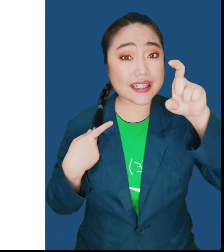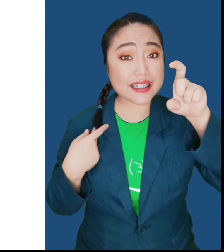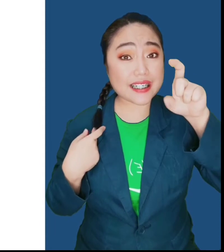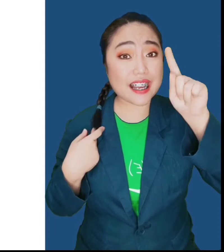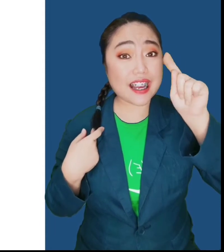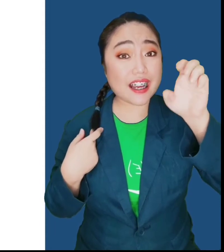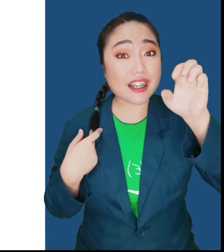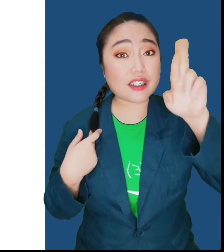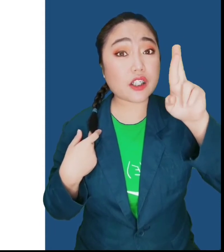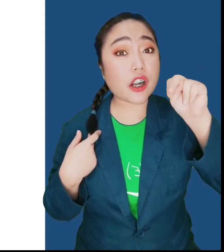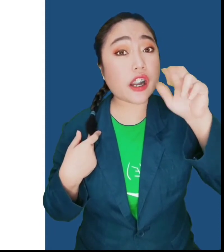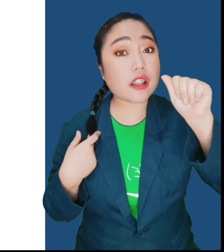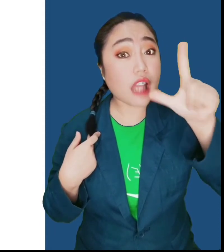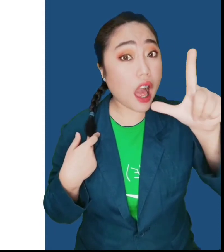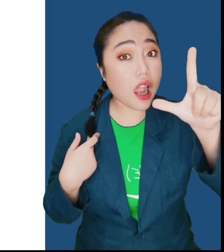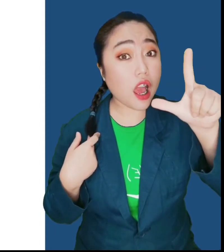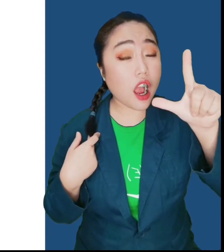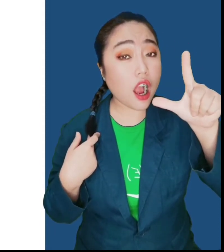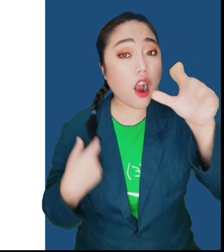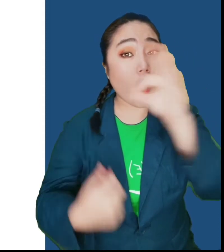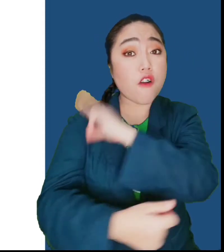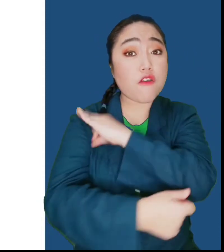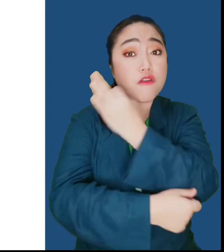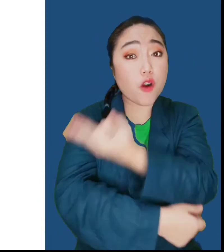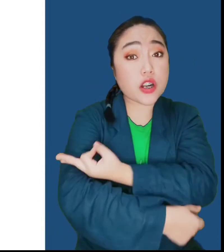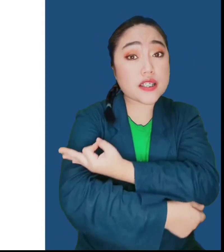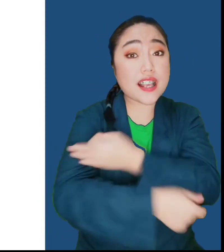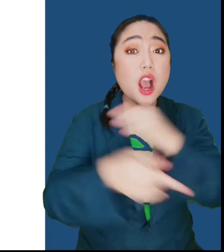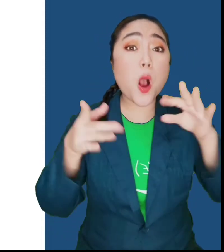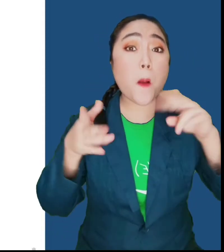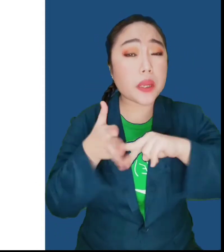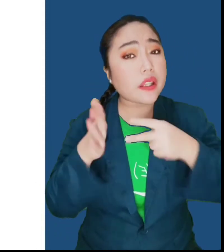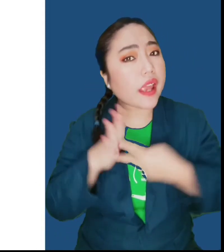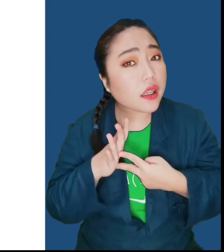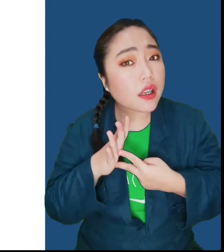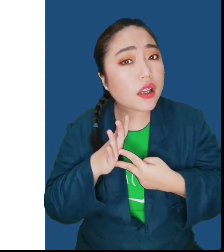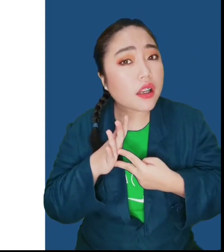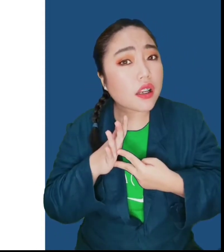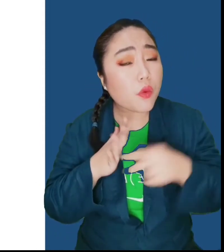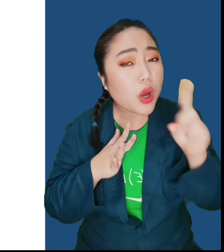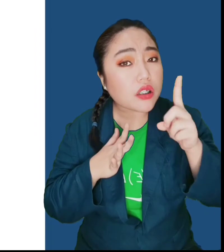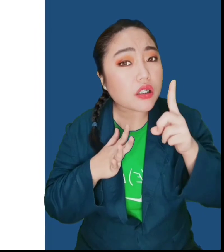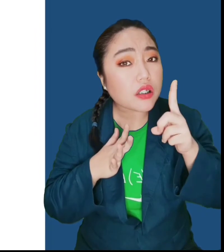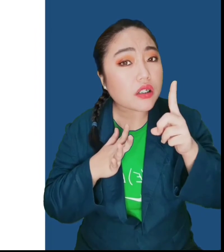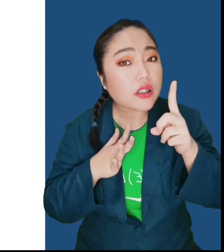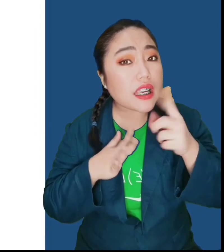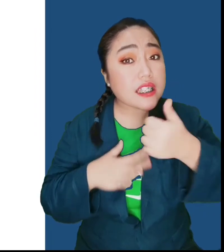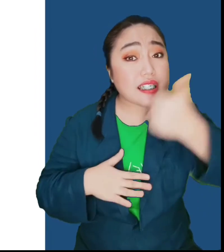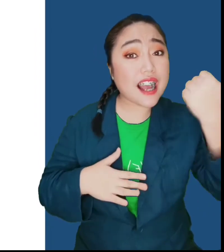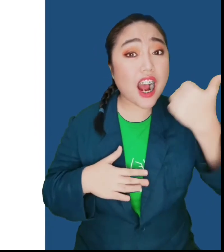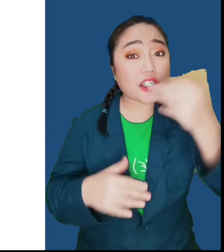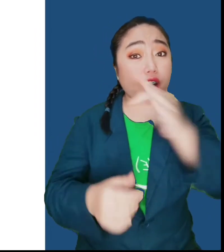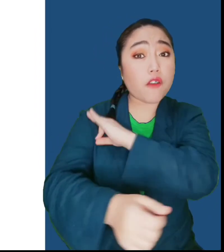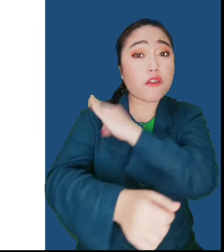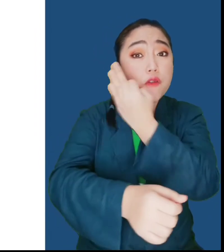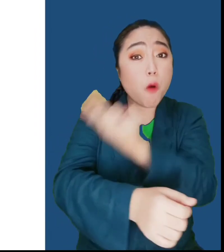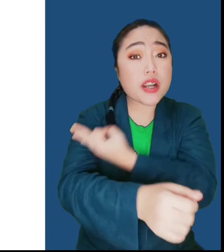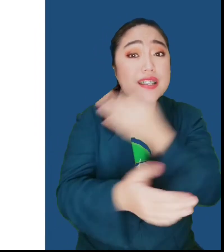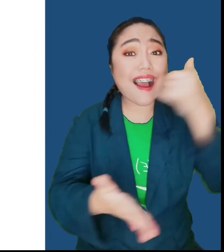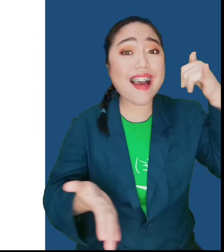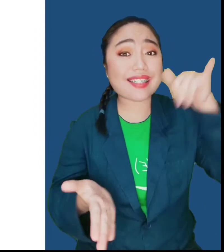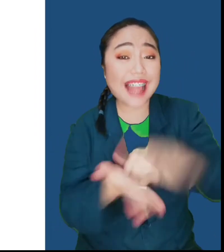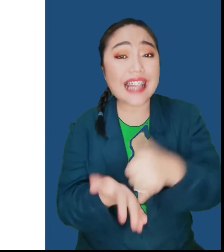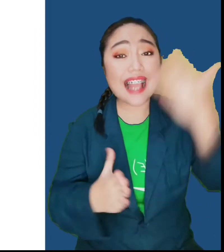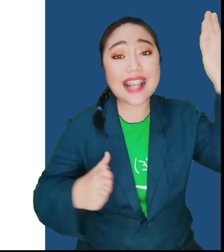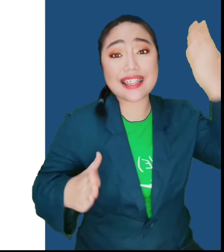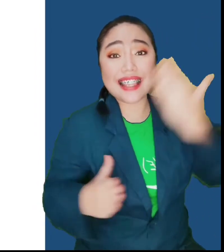Now we also have an external force, which means what? It's another force